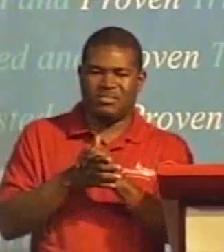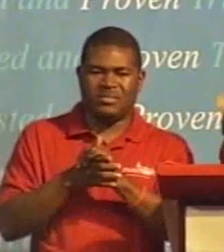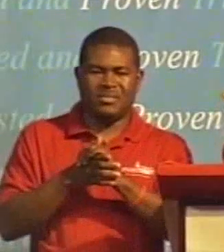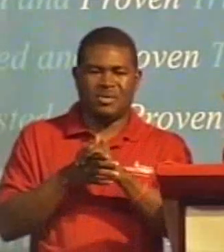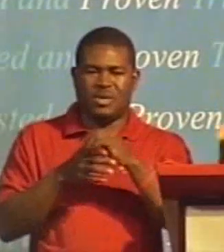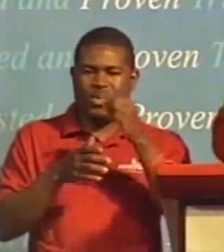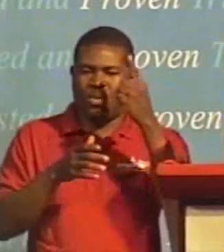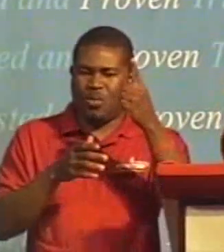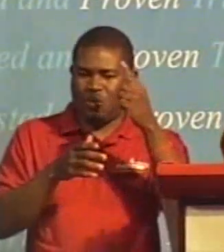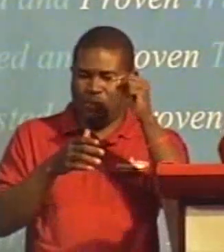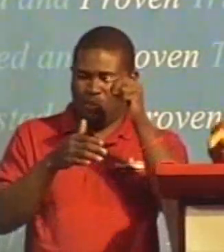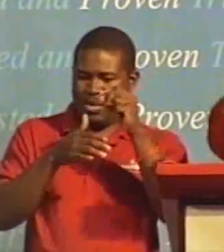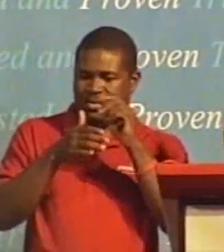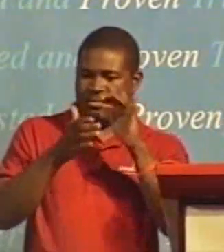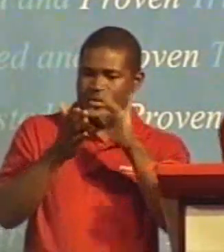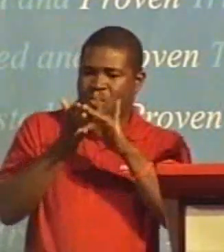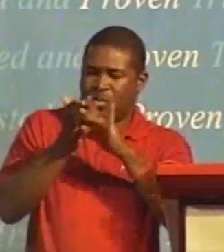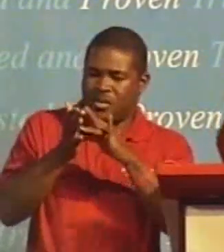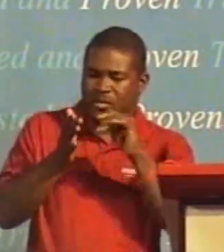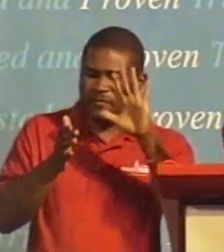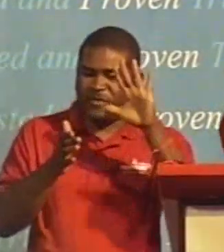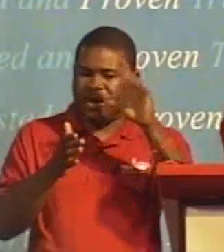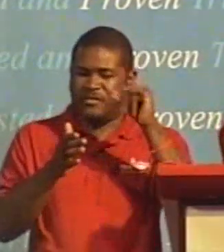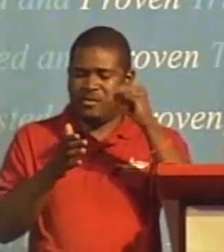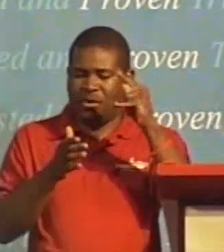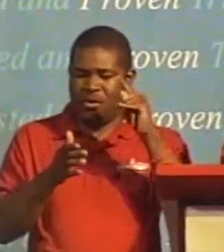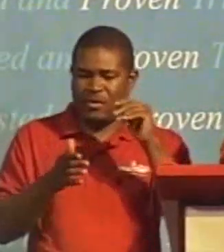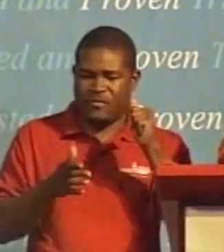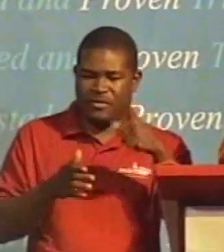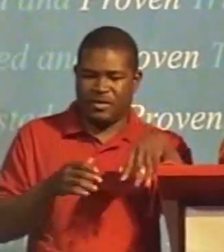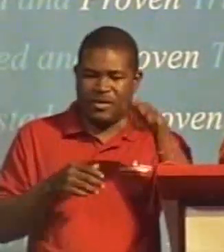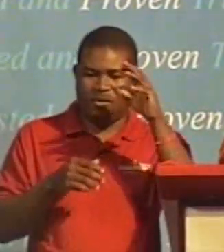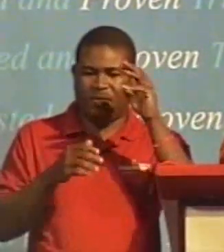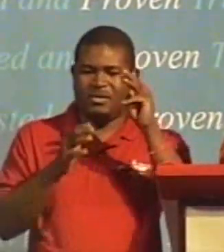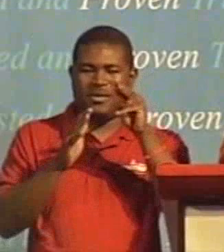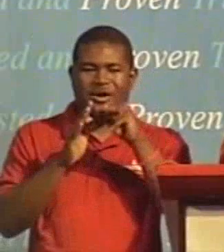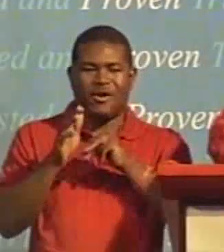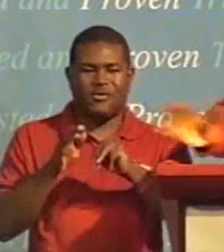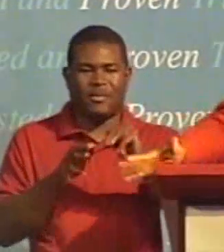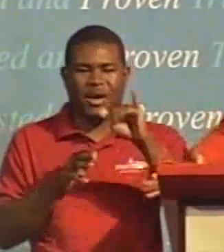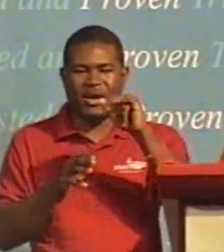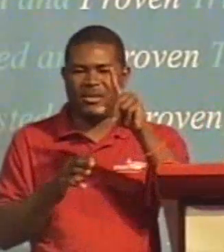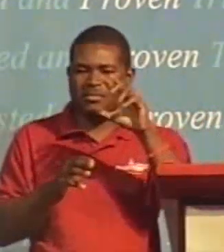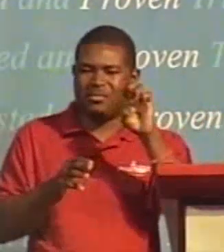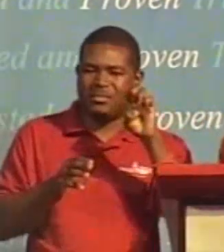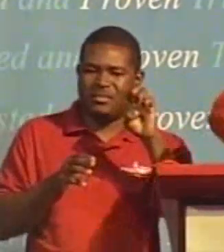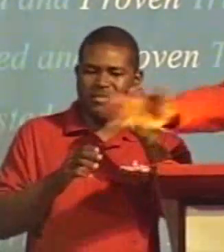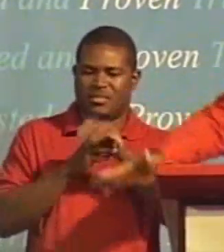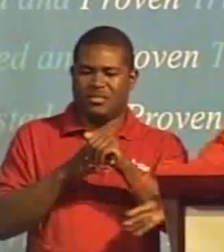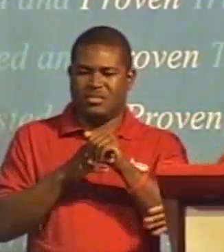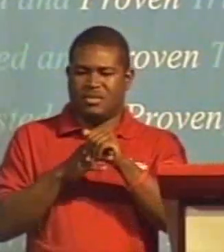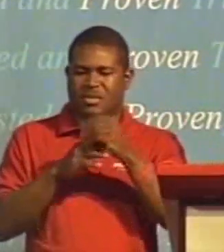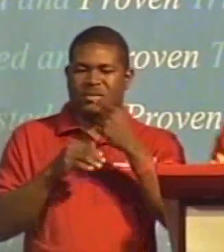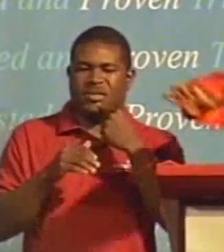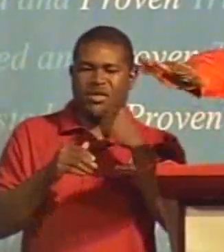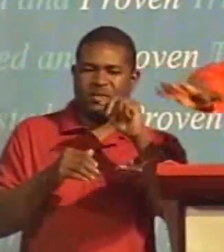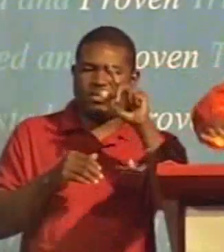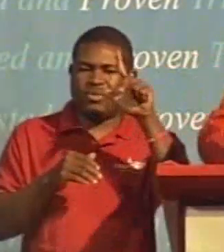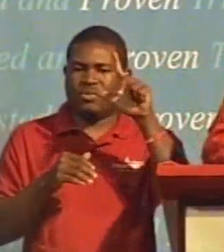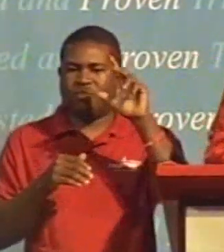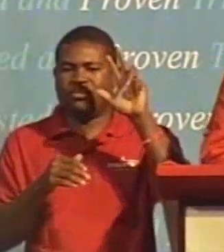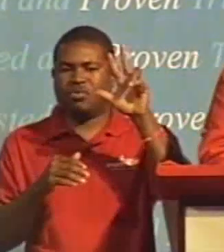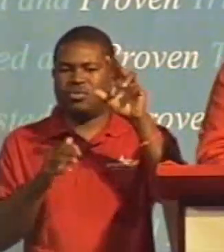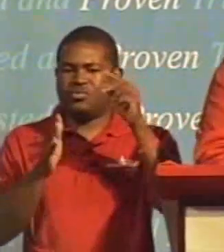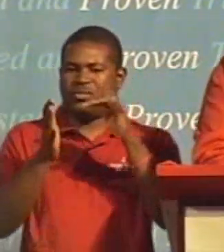Blue Hill Road to Robinson Road. 1/4 mile. For true? No bid. $3.3 million. Here you